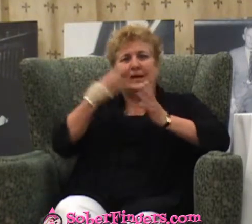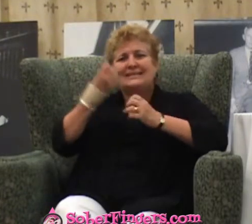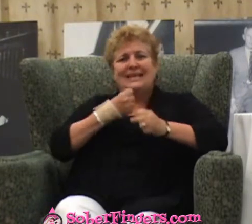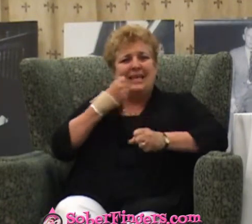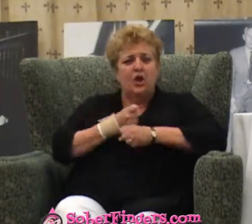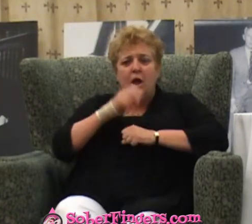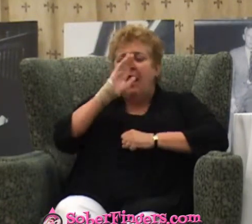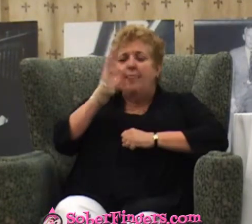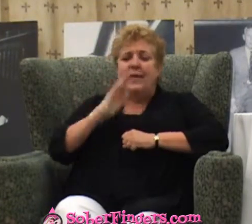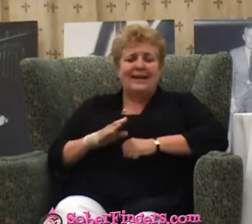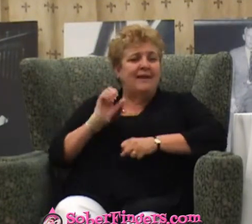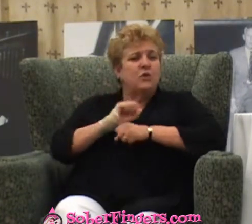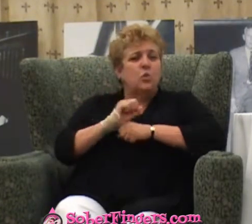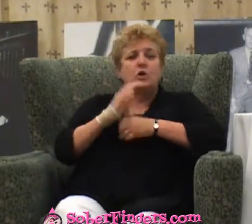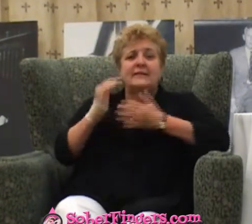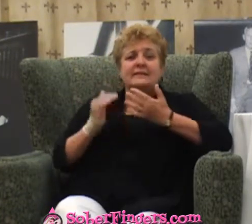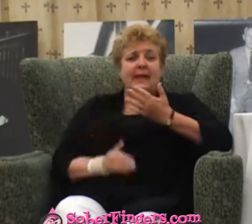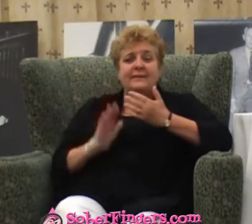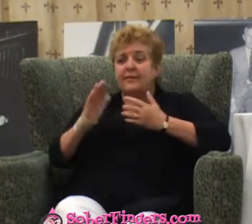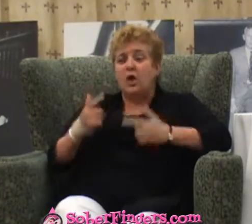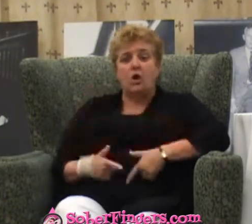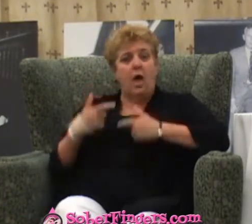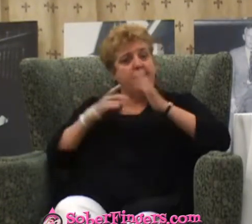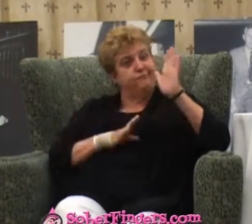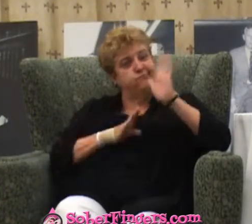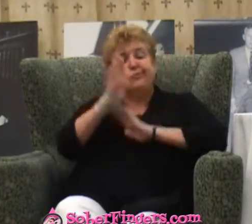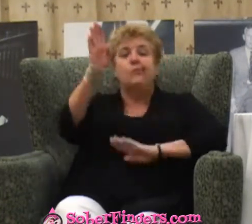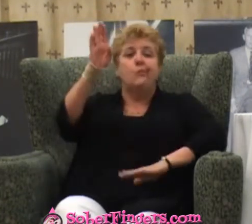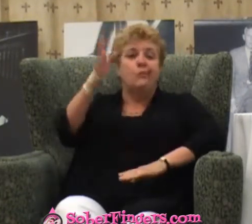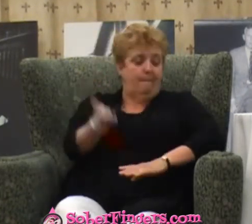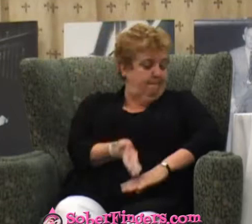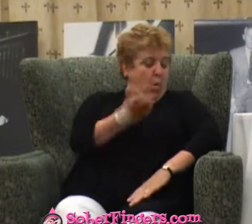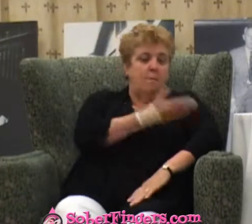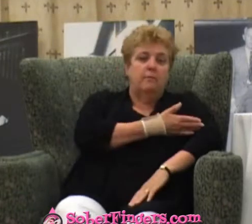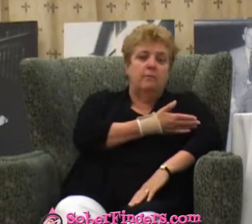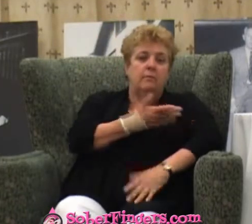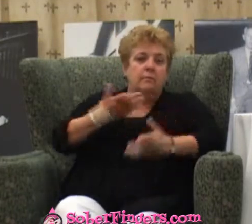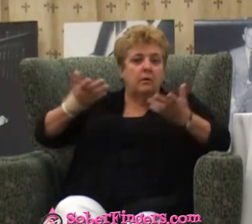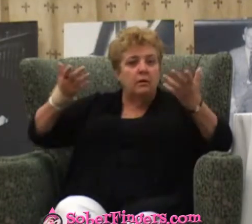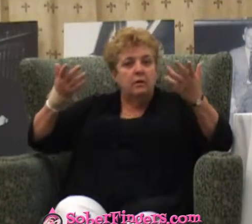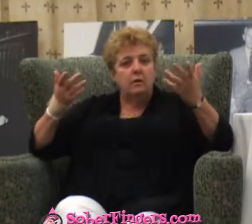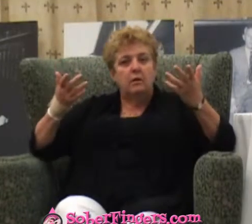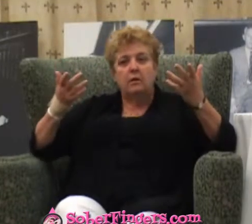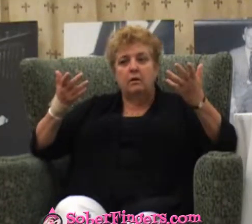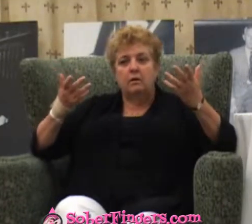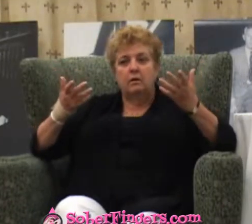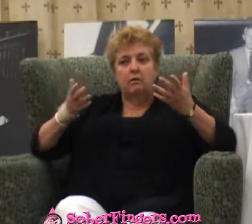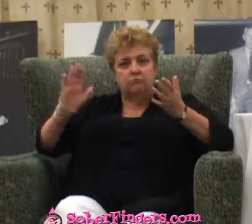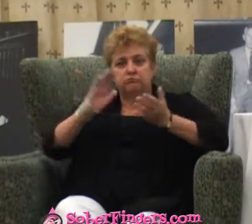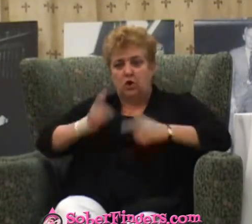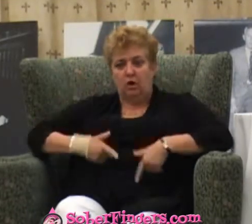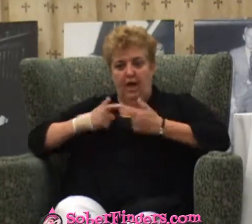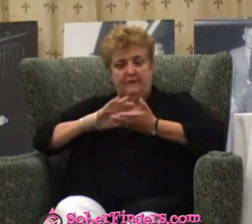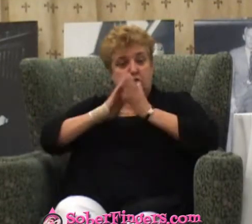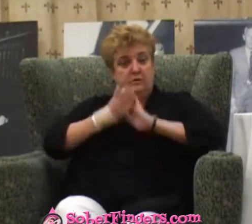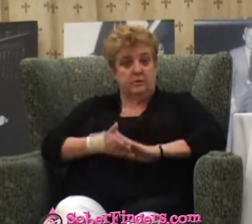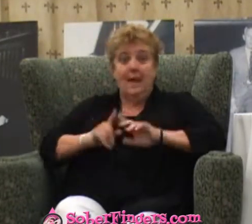gets consistently better. Right? They've been serene since their ass hit the seat in AA. That's not my experience.